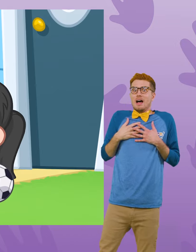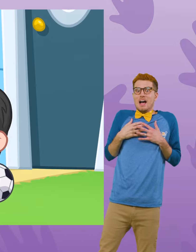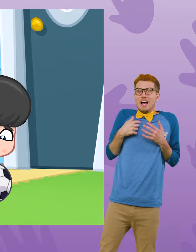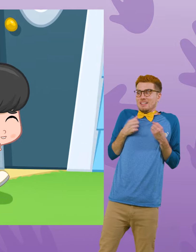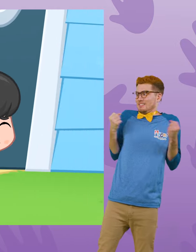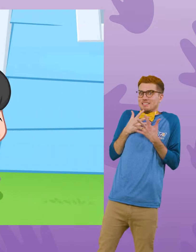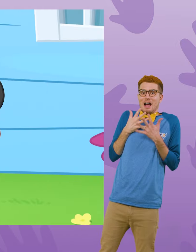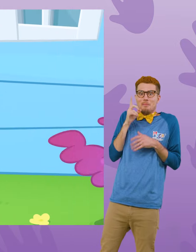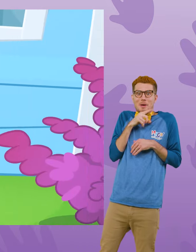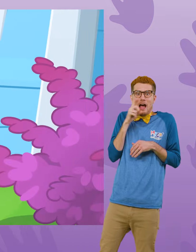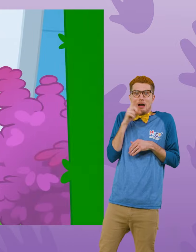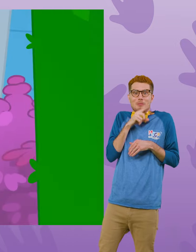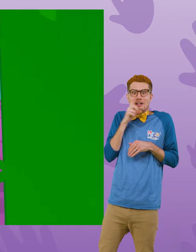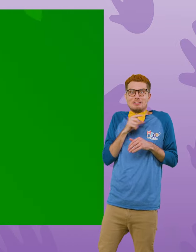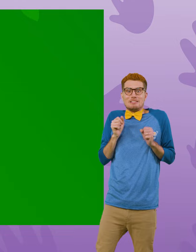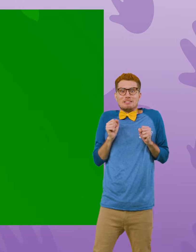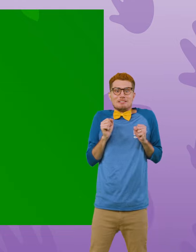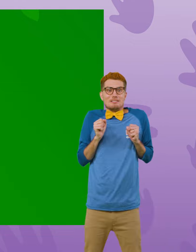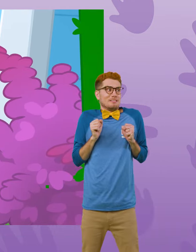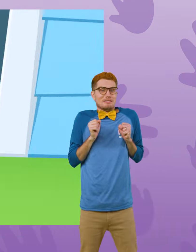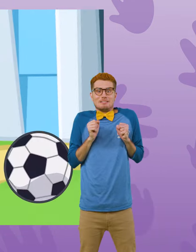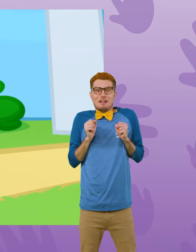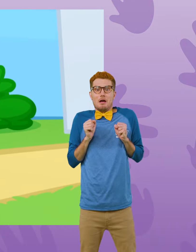Ah! I'm afraid of mice.